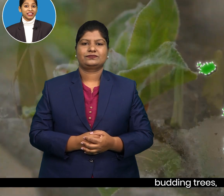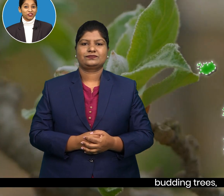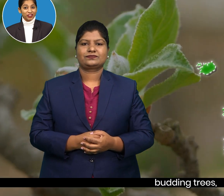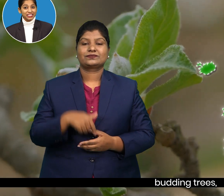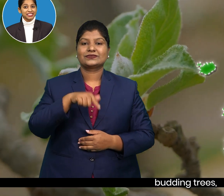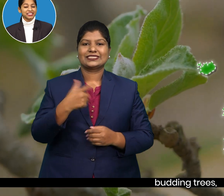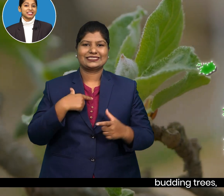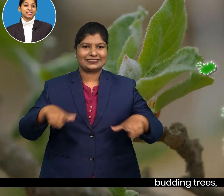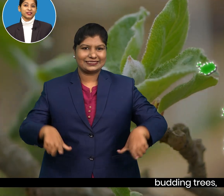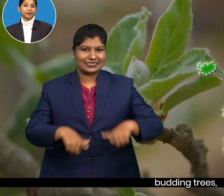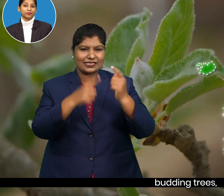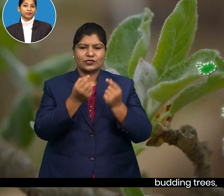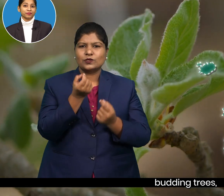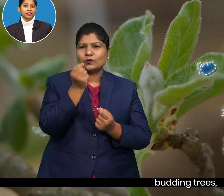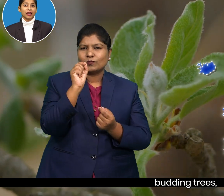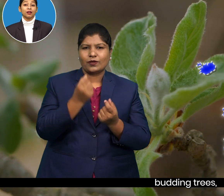budding trees,